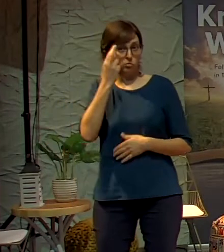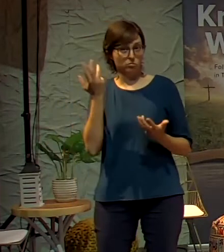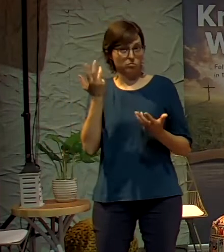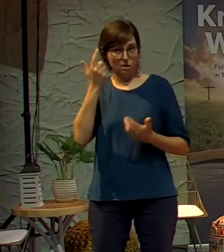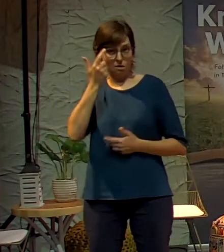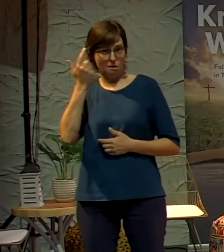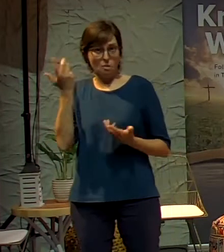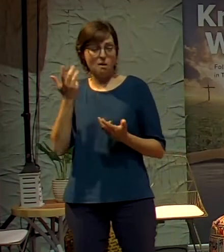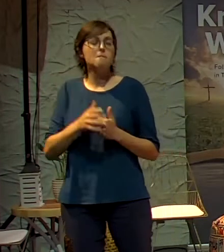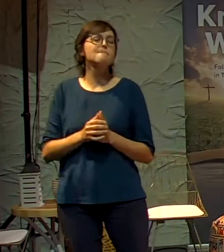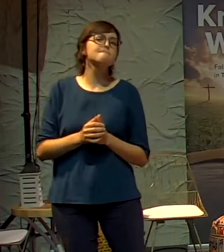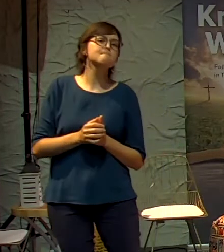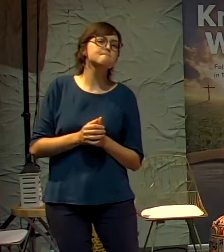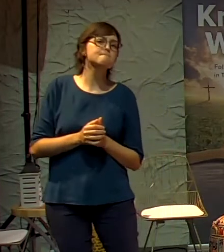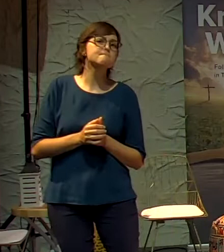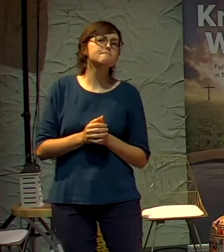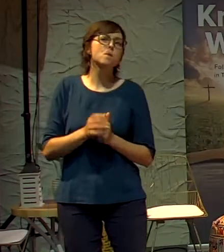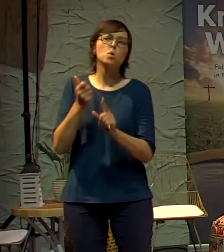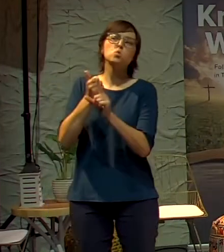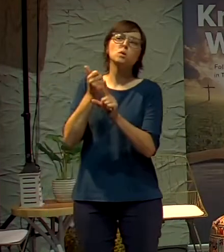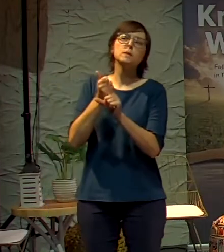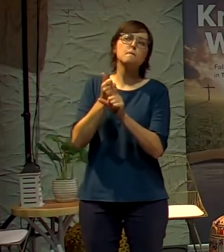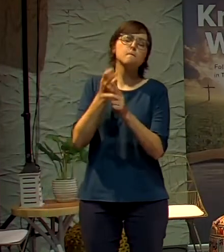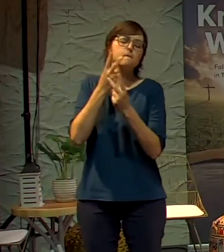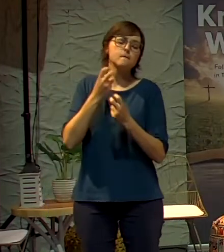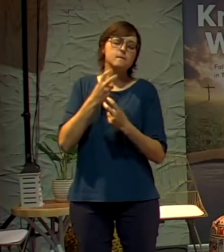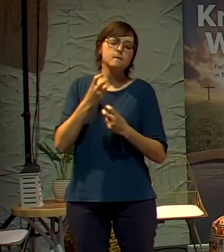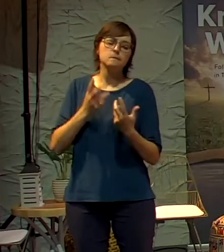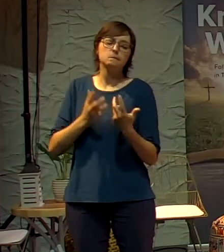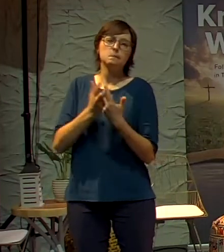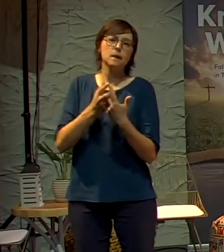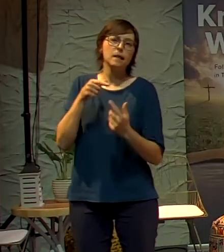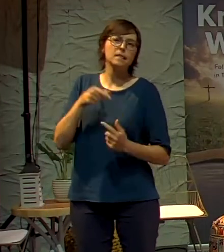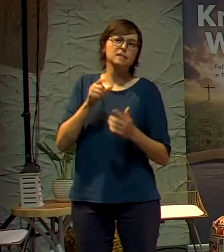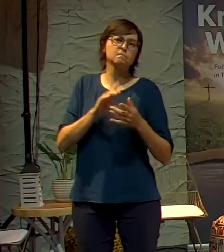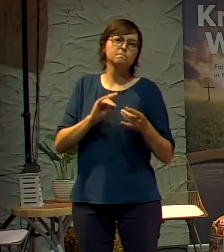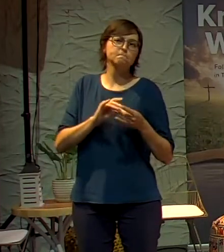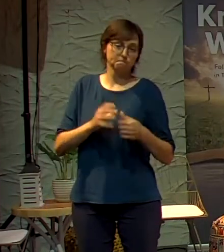See if you can locate yourself in this logic, right?